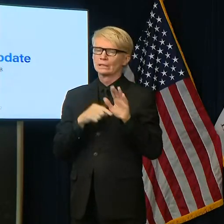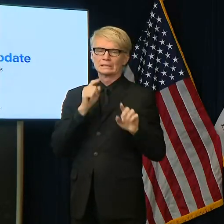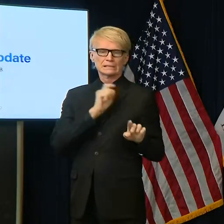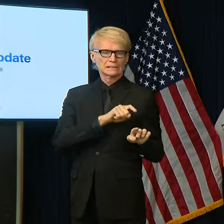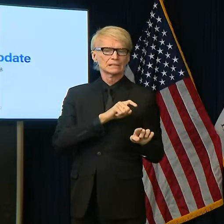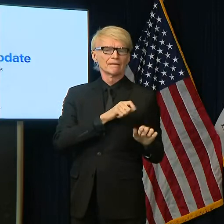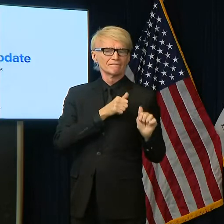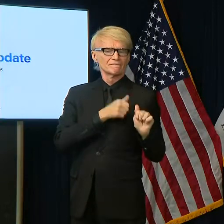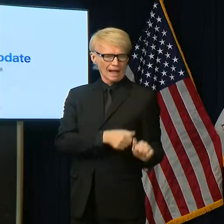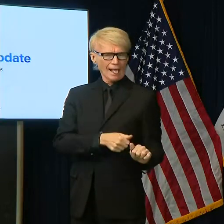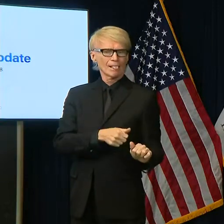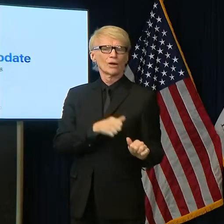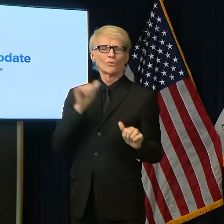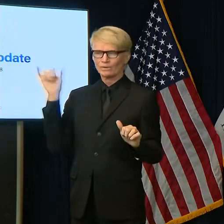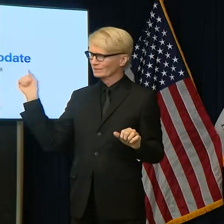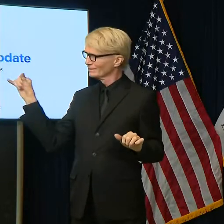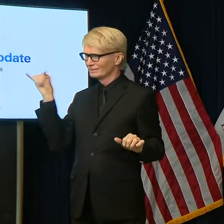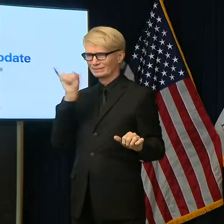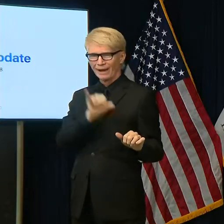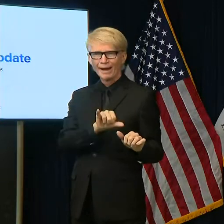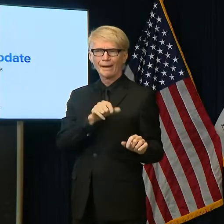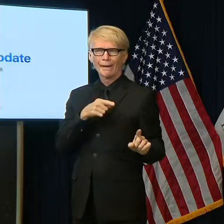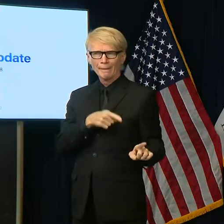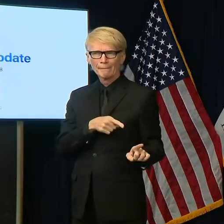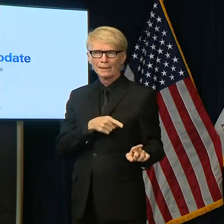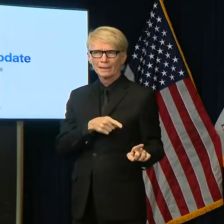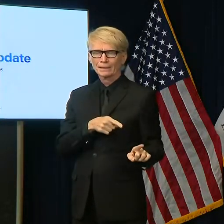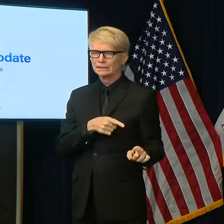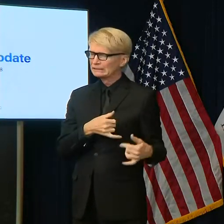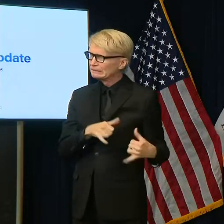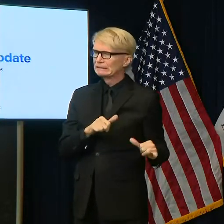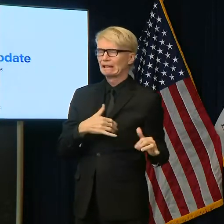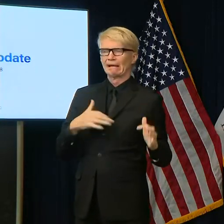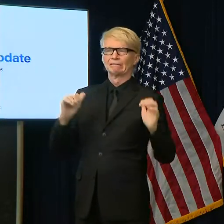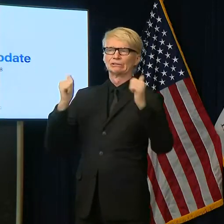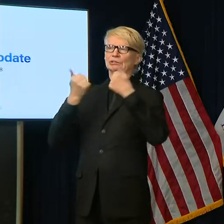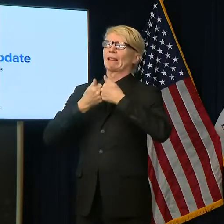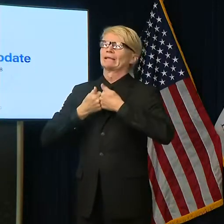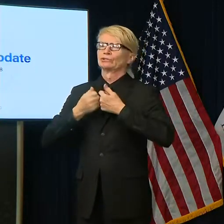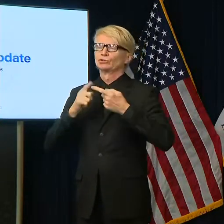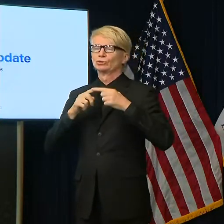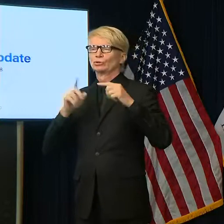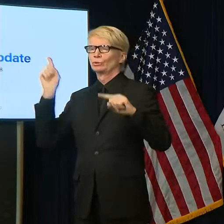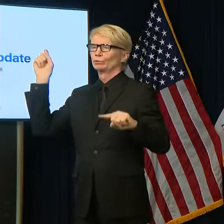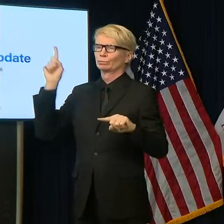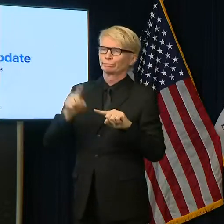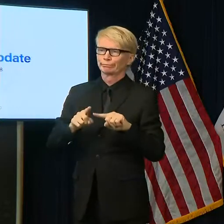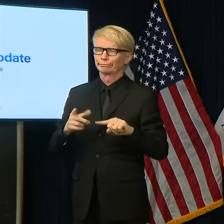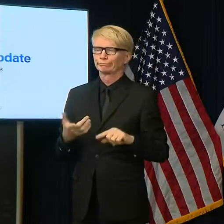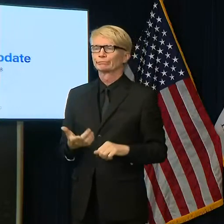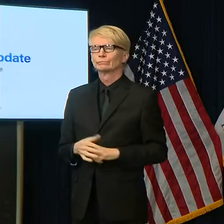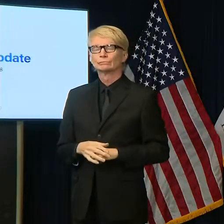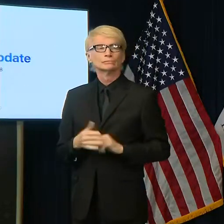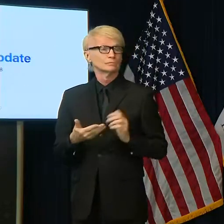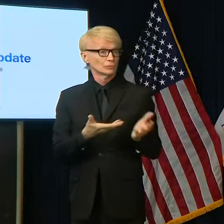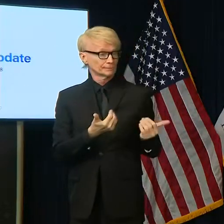they've been following the science included, the challenge is great. So, Doctor, do you have any comment about